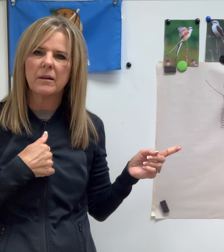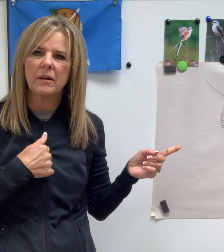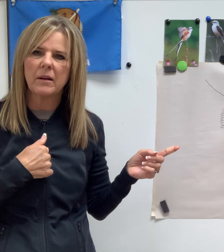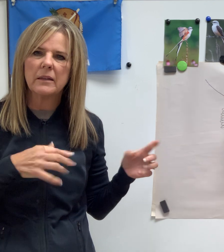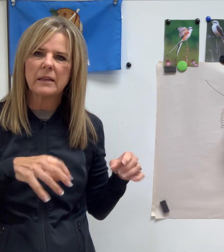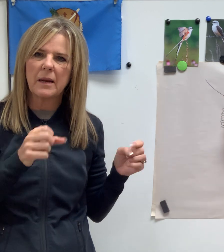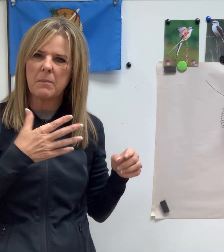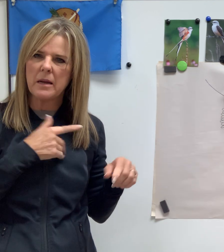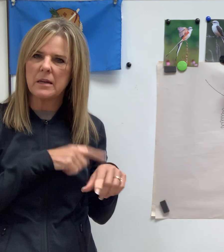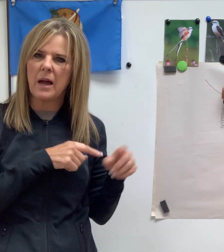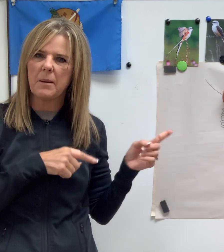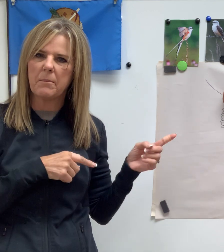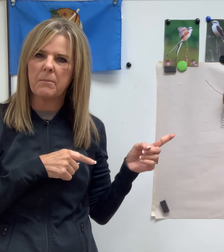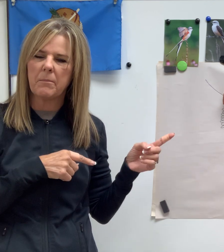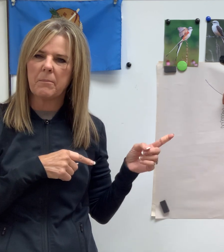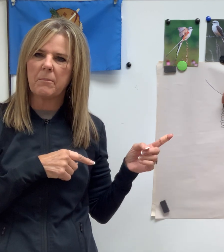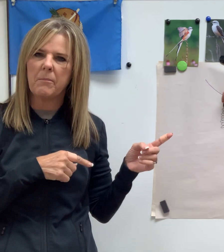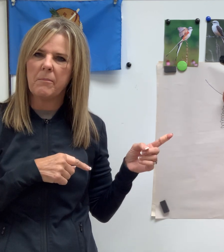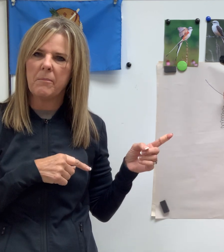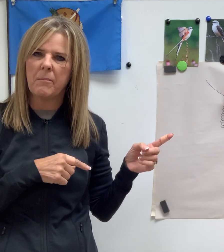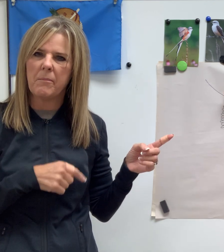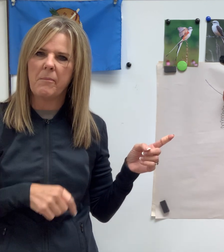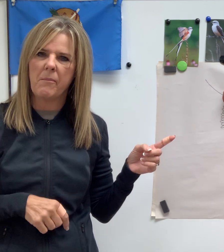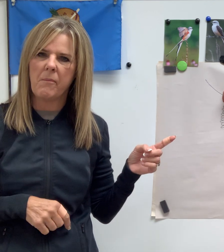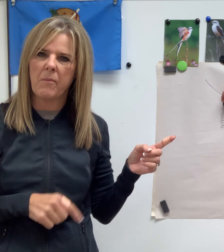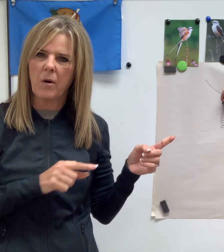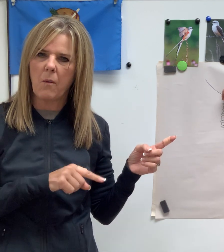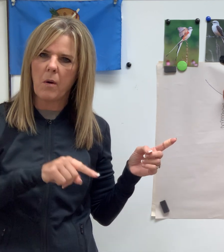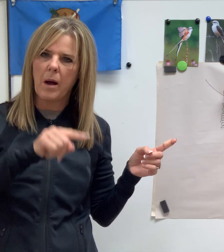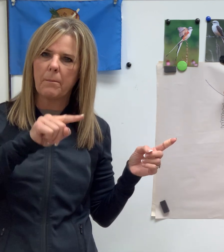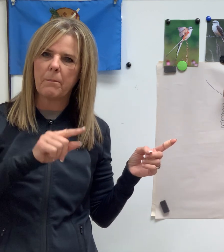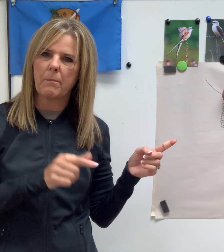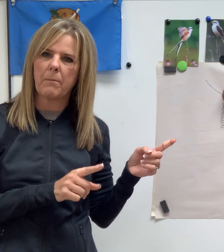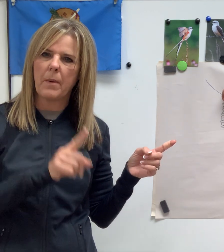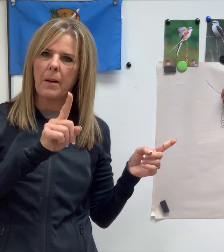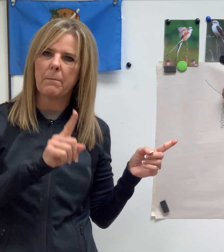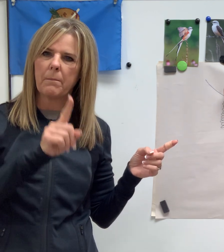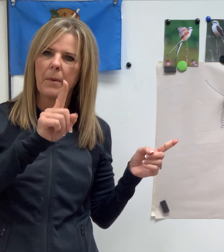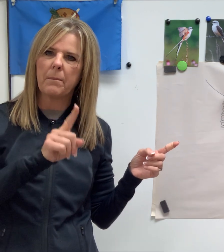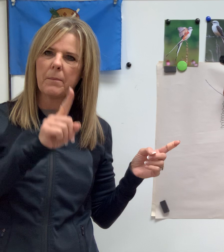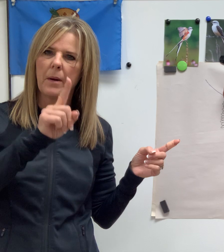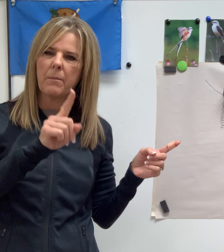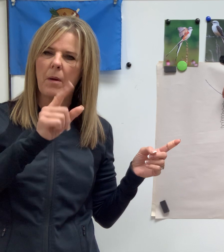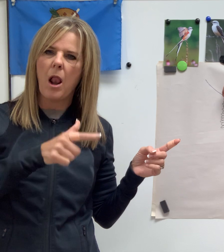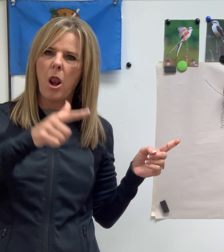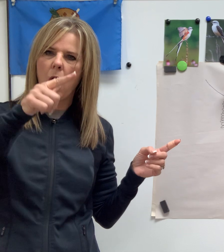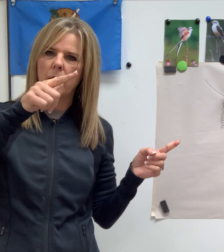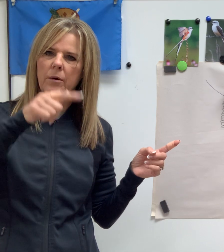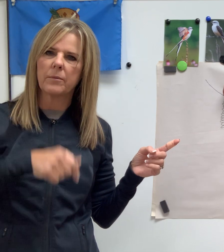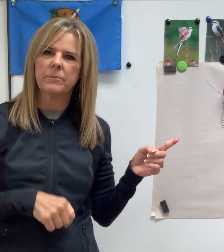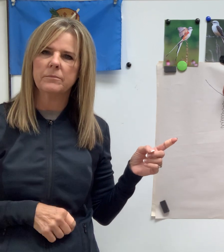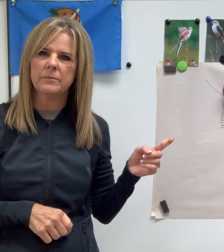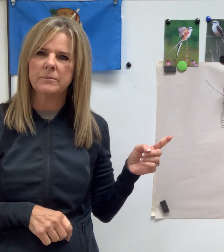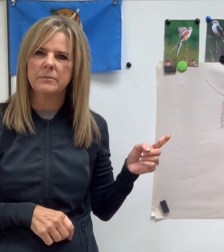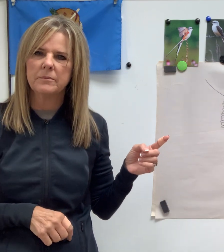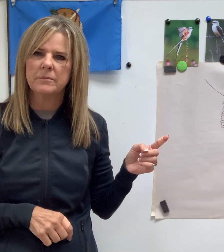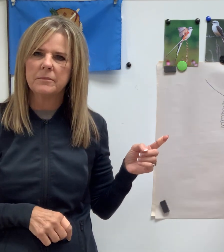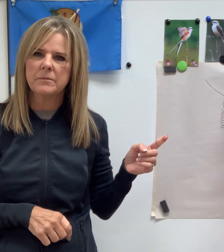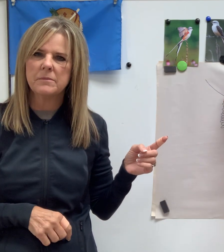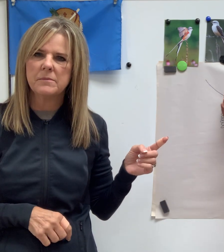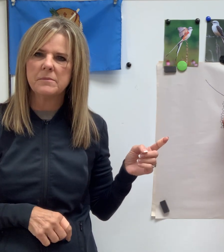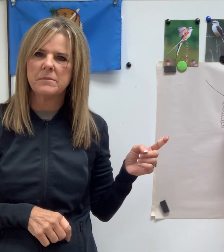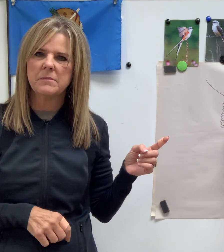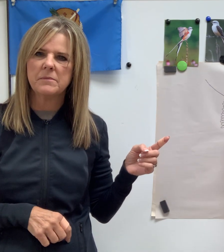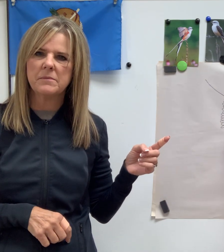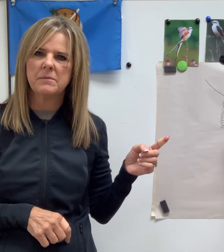just taking my time, and look, I'm filling this in all the way straight up with those little bit longer feathers. And I just